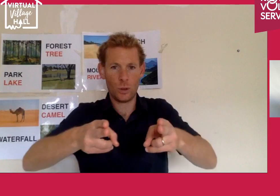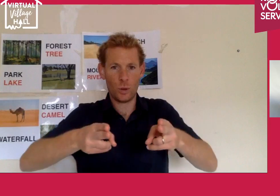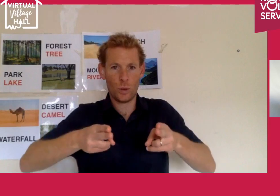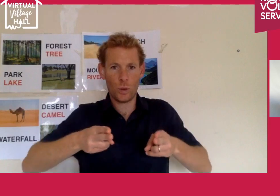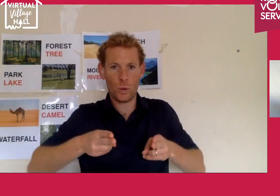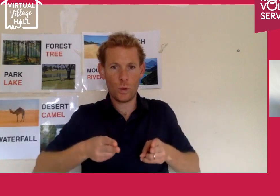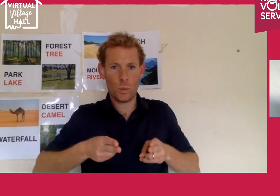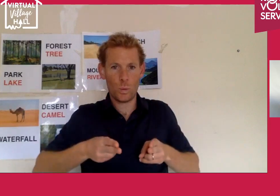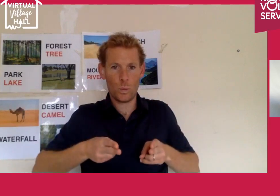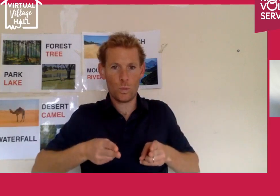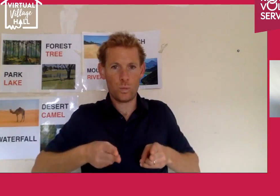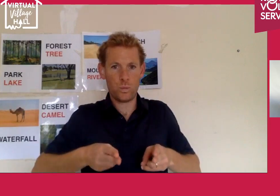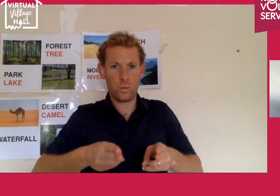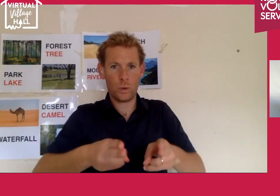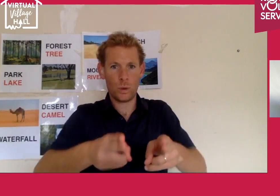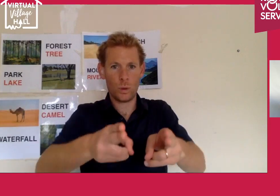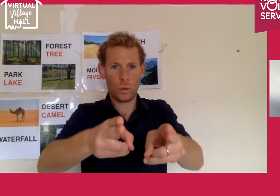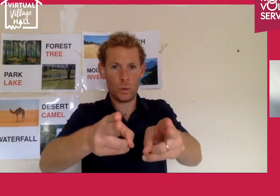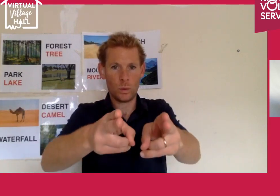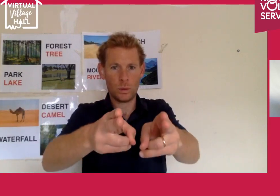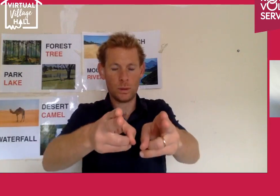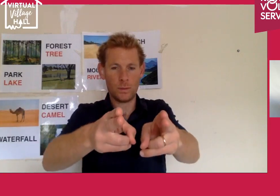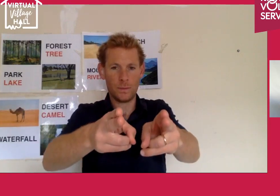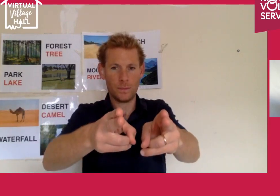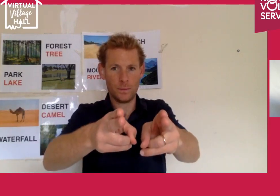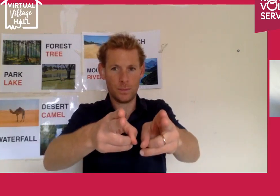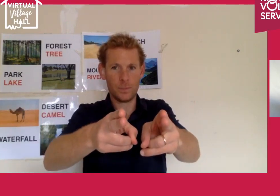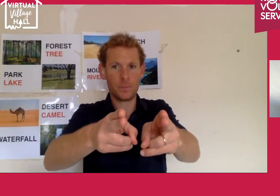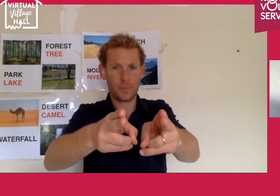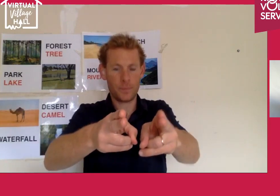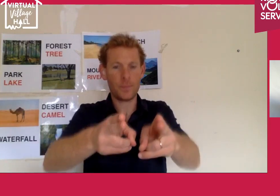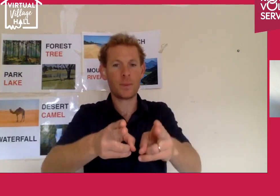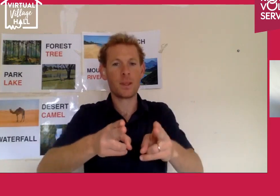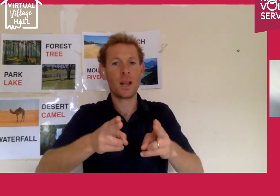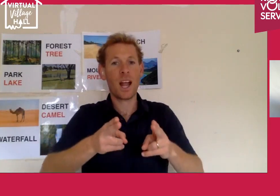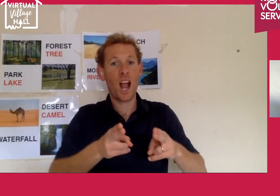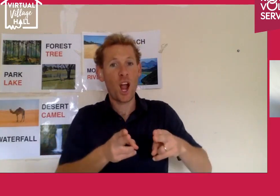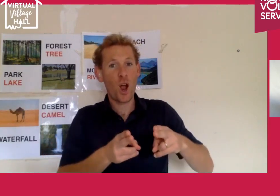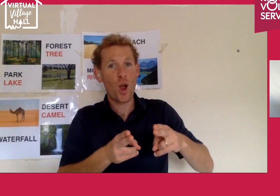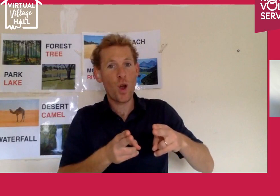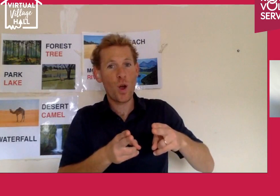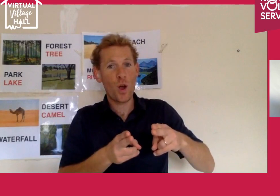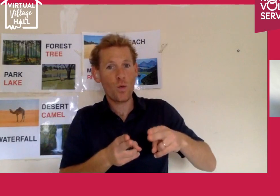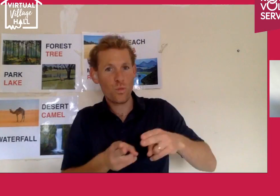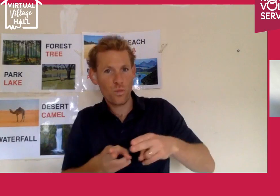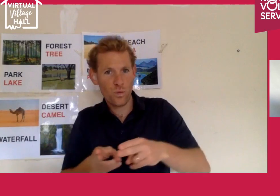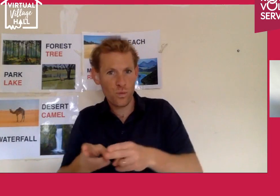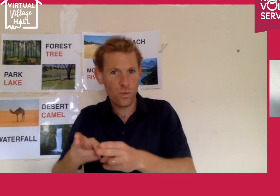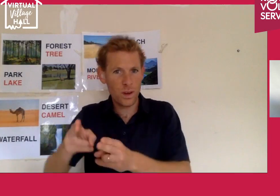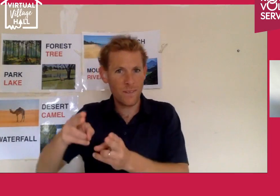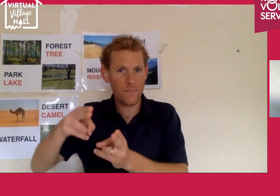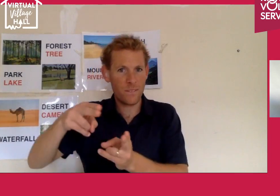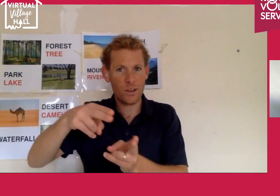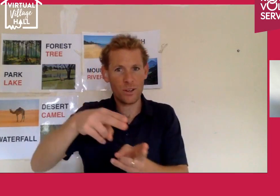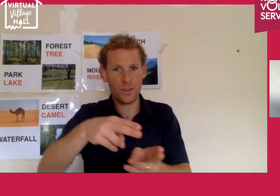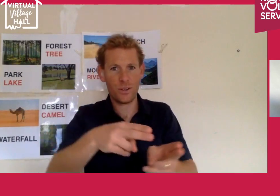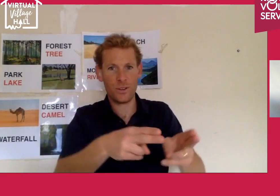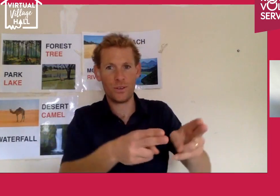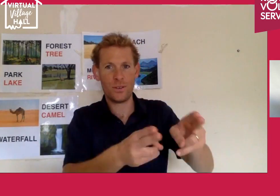so that's how to differentiate the signs. This is road directly, and then river